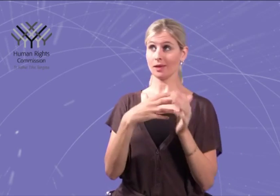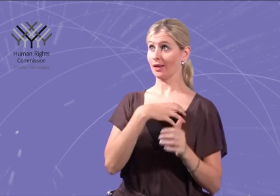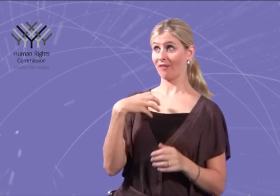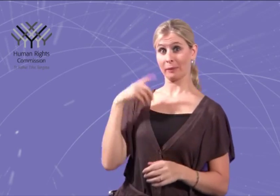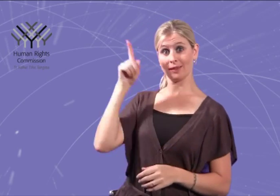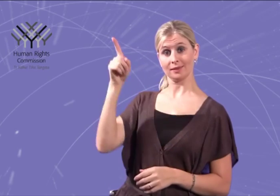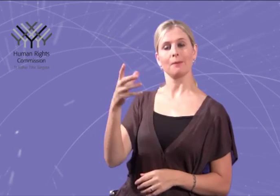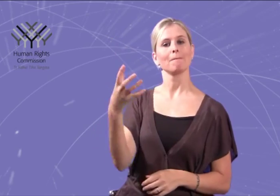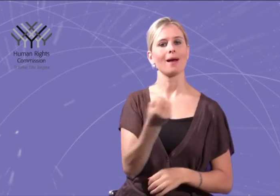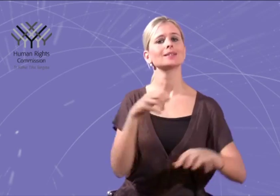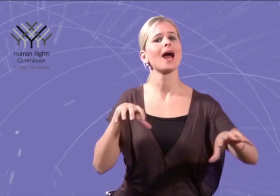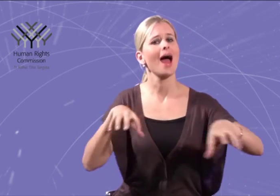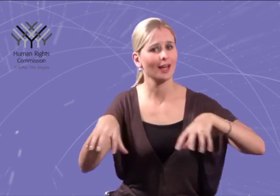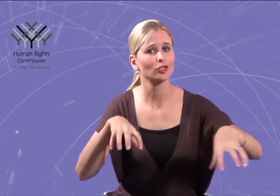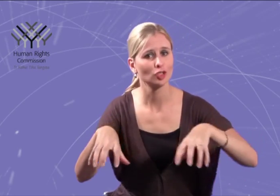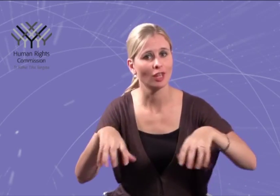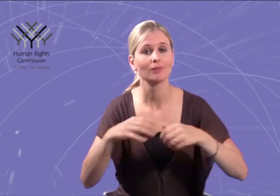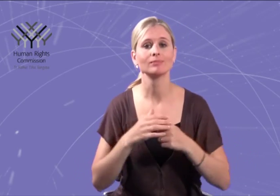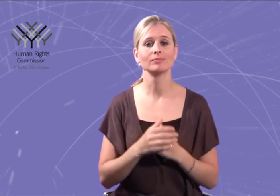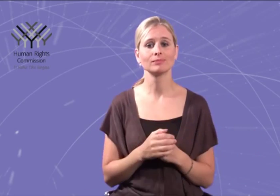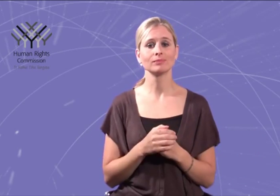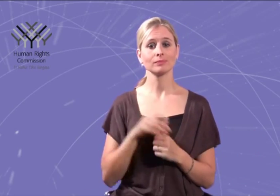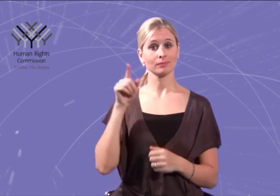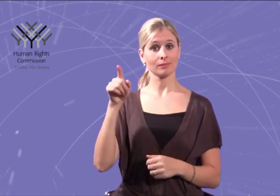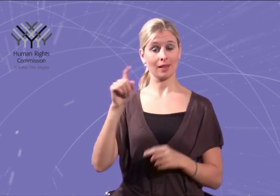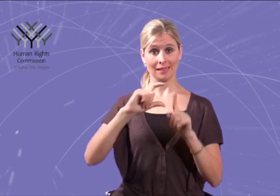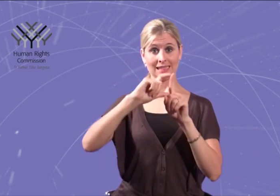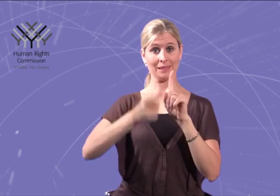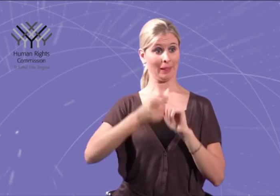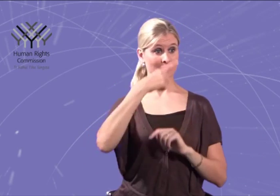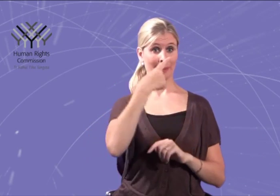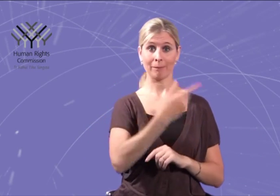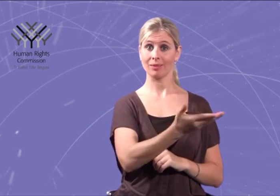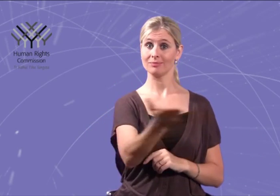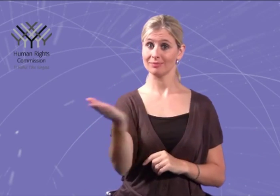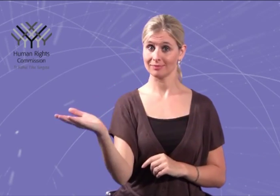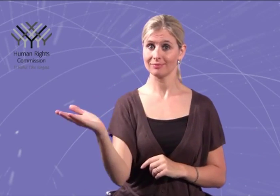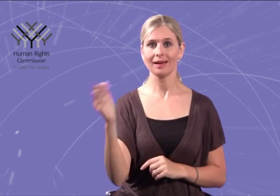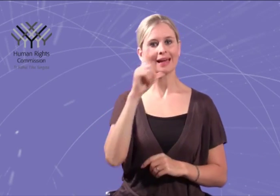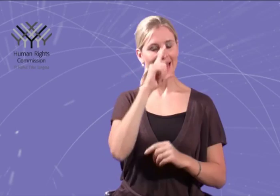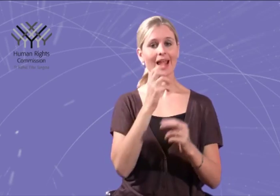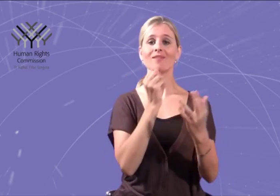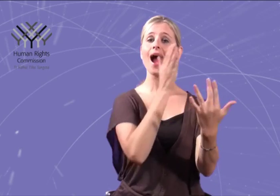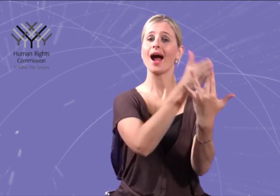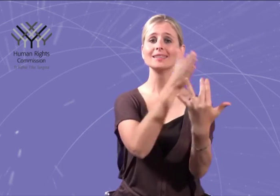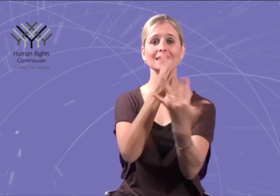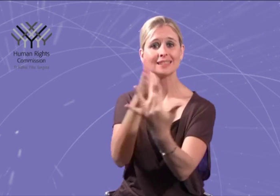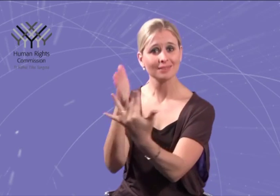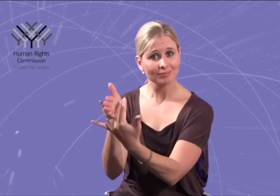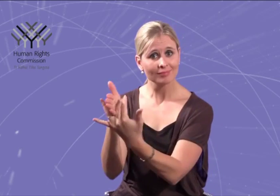September 2008. This means our government must implement the convention so that